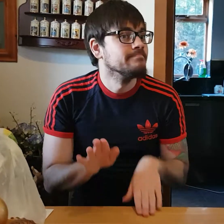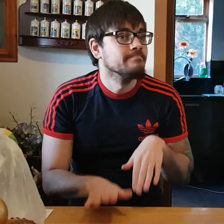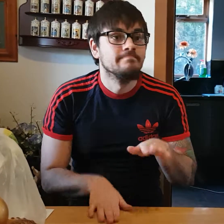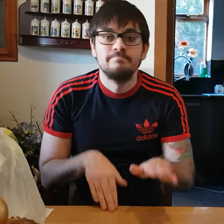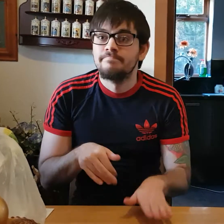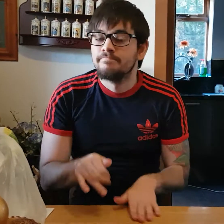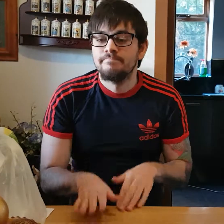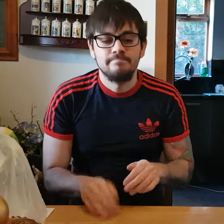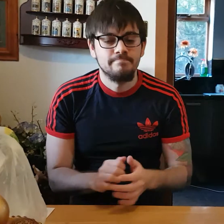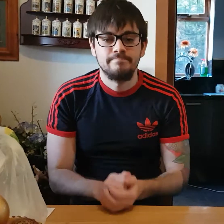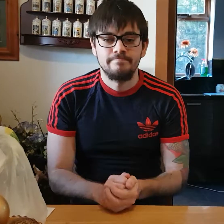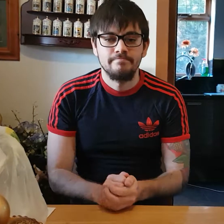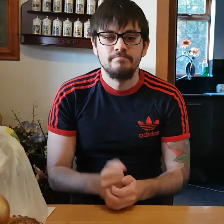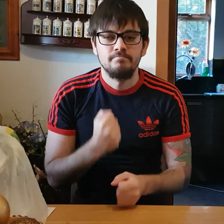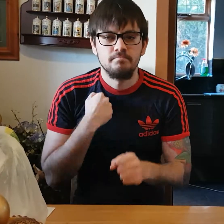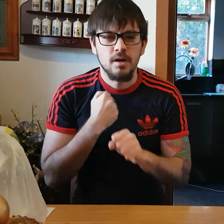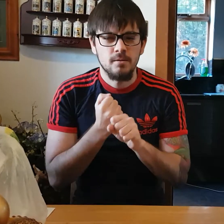around or nothing.